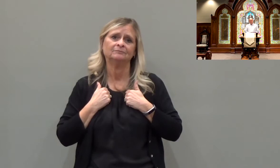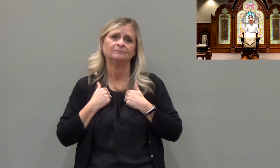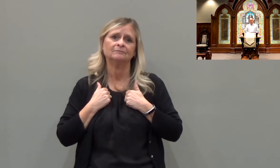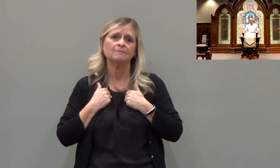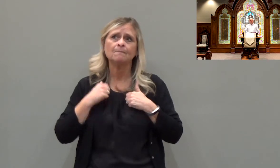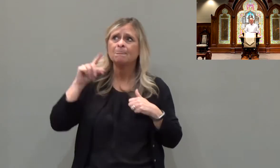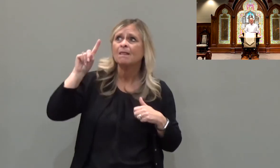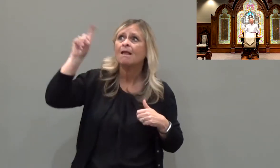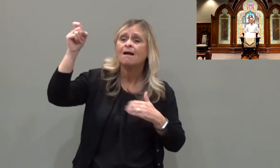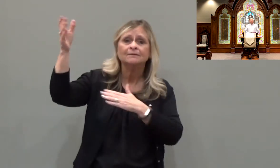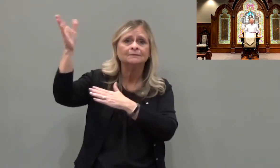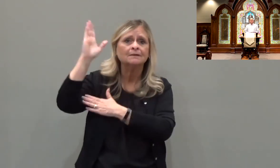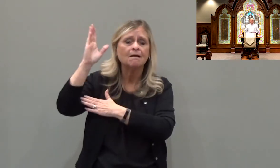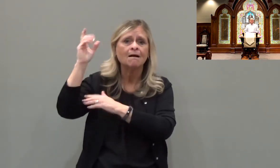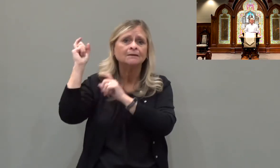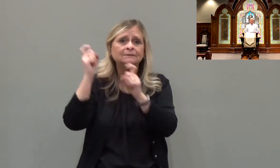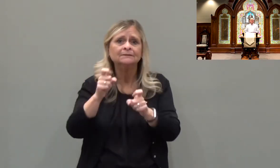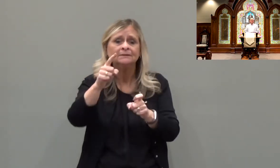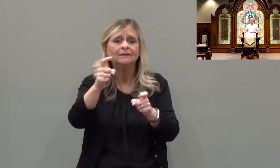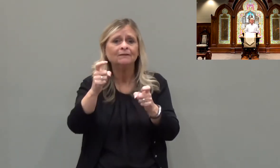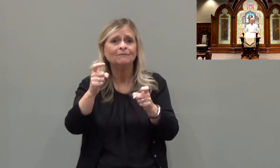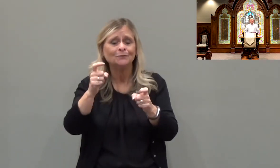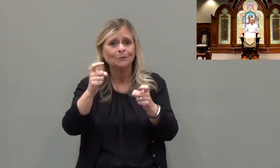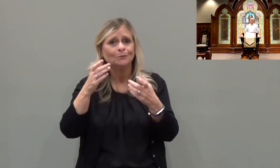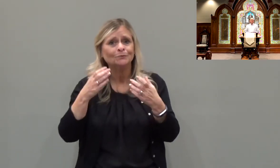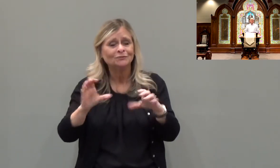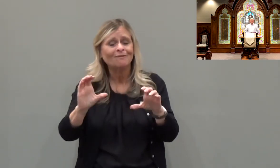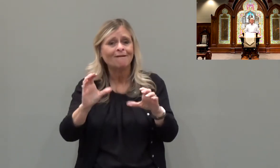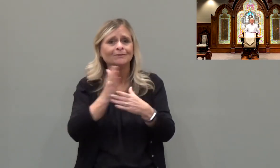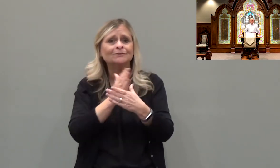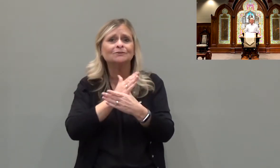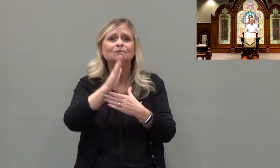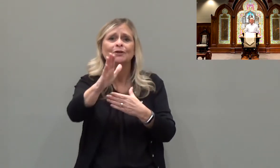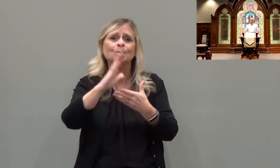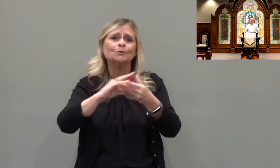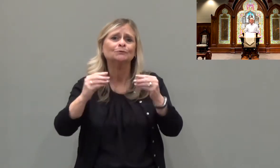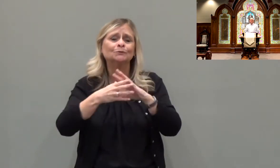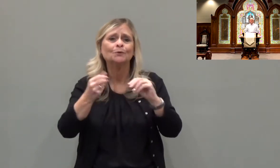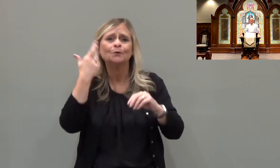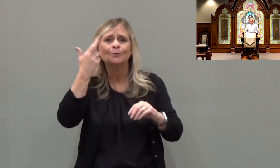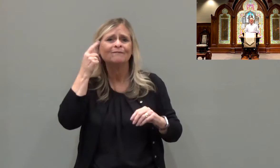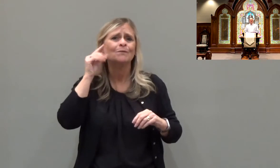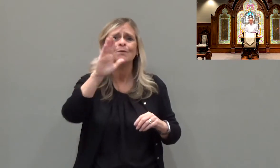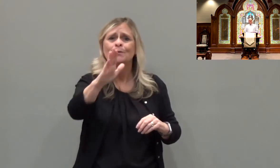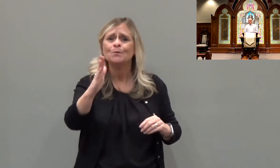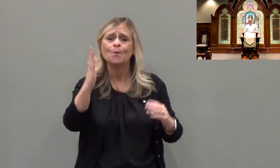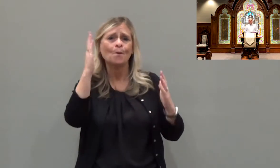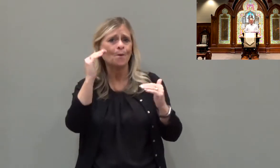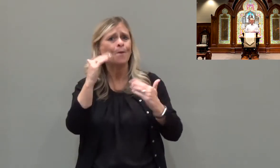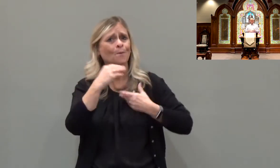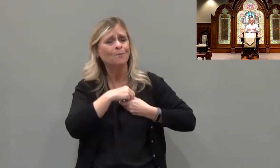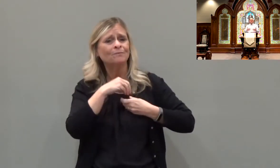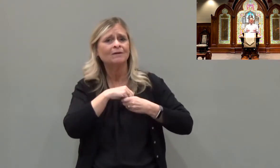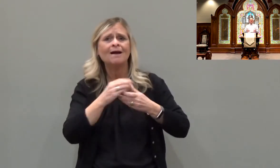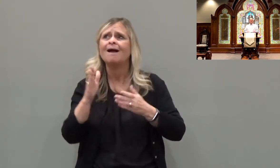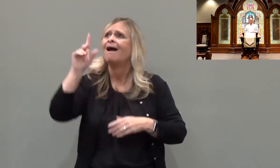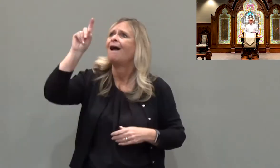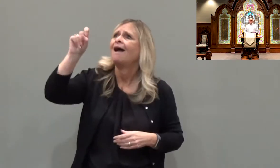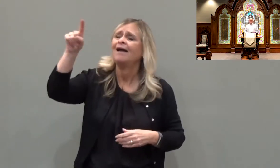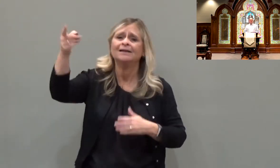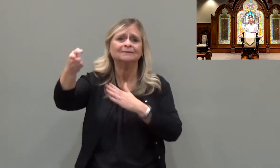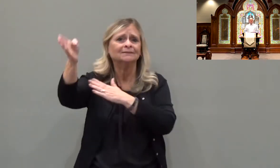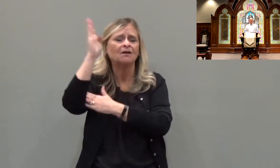Ask God to give you a chance to share your story, the reason for your hope. Ask God in the midst of